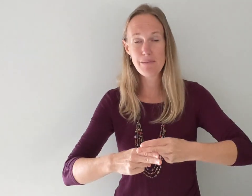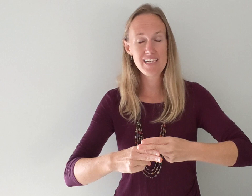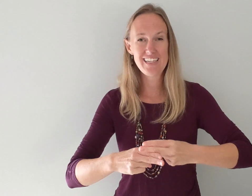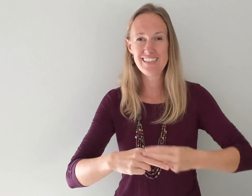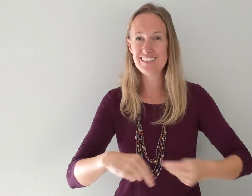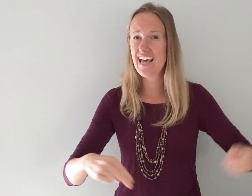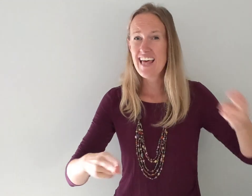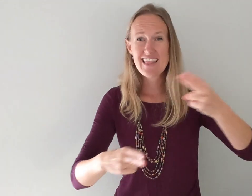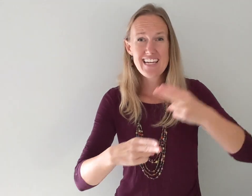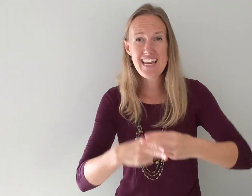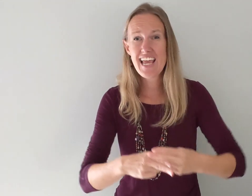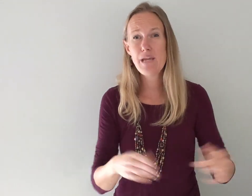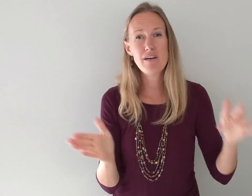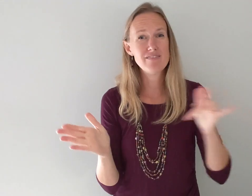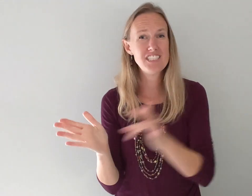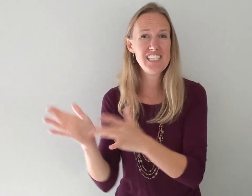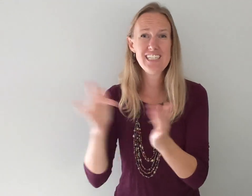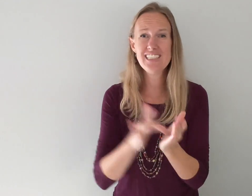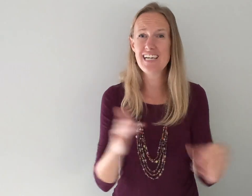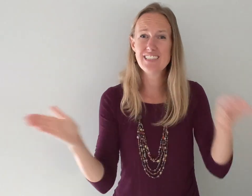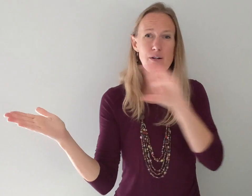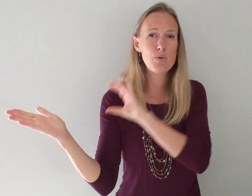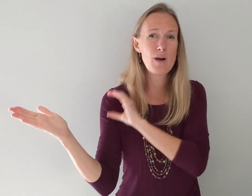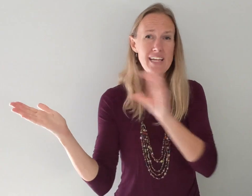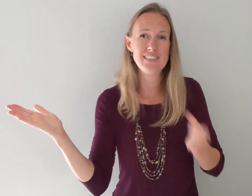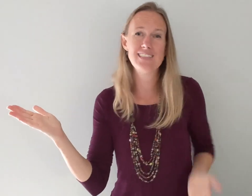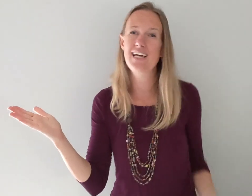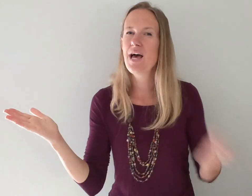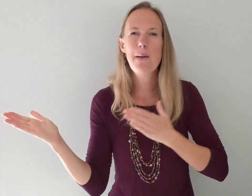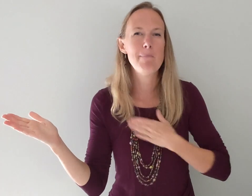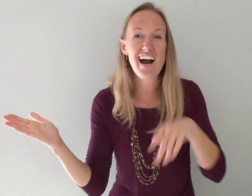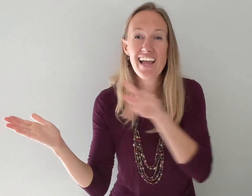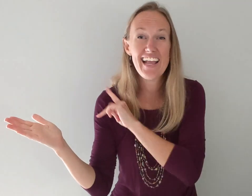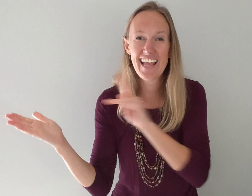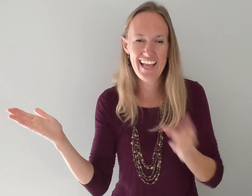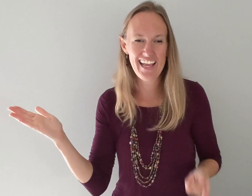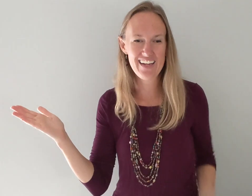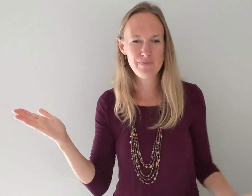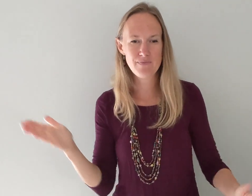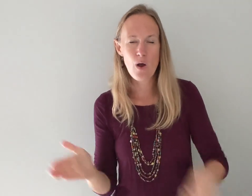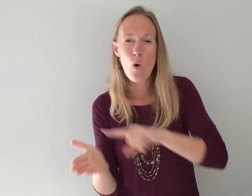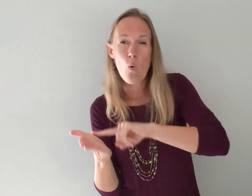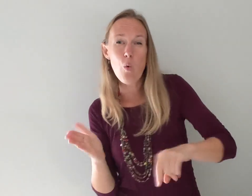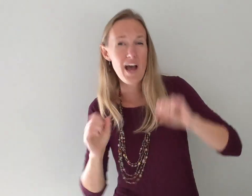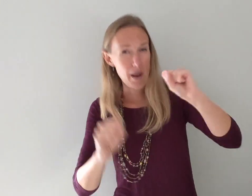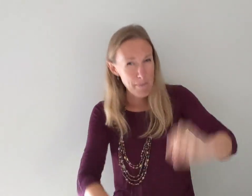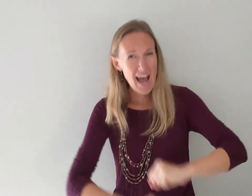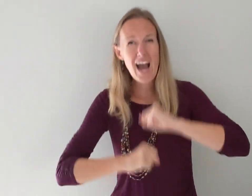it is. The name of Jesus Christ, my King. What a